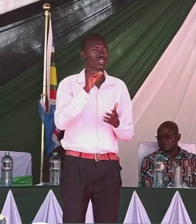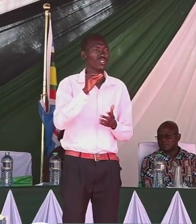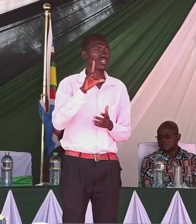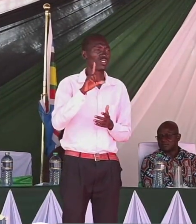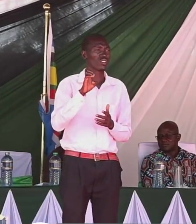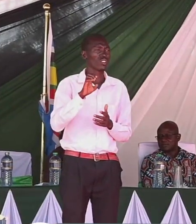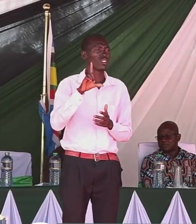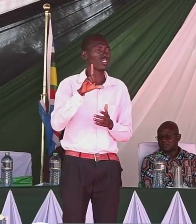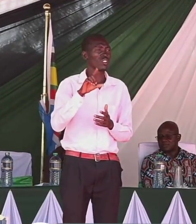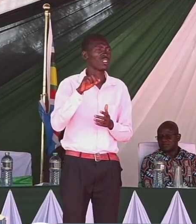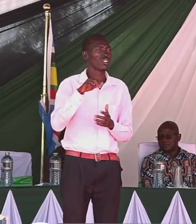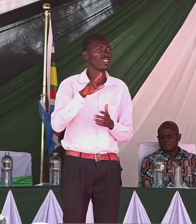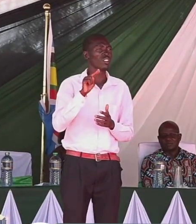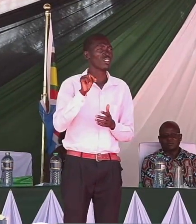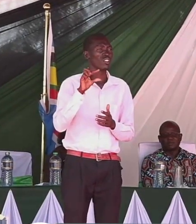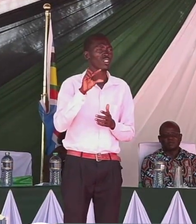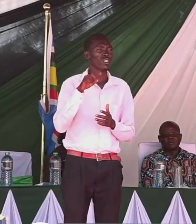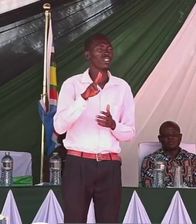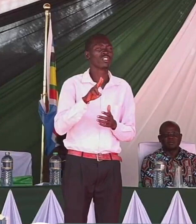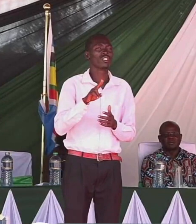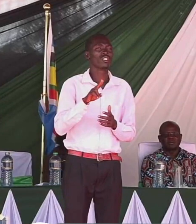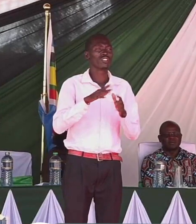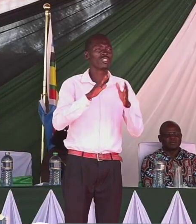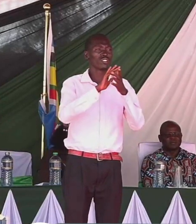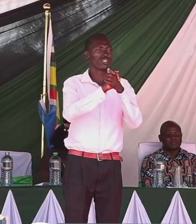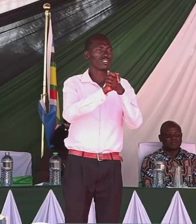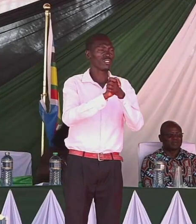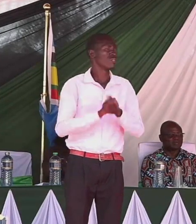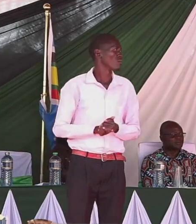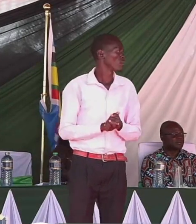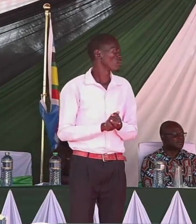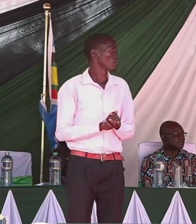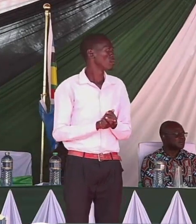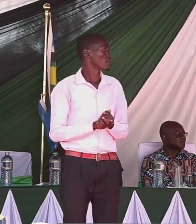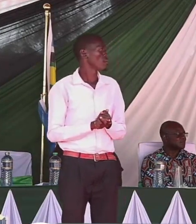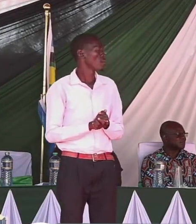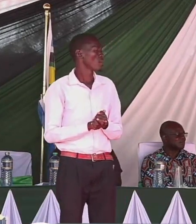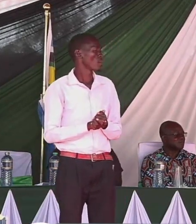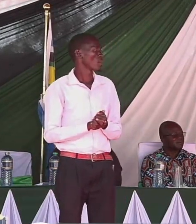everybody. And Asoba, thank you very much.